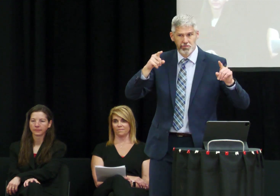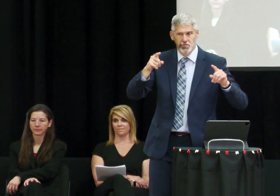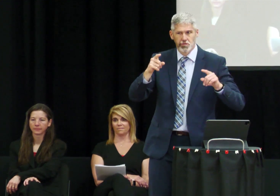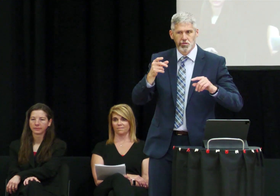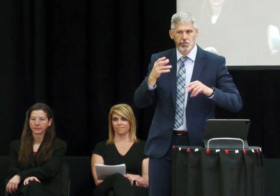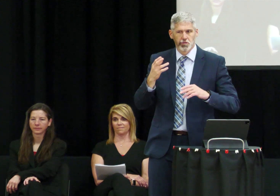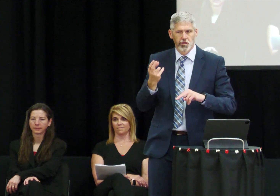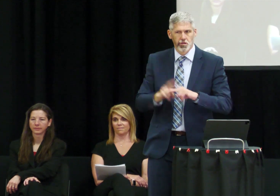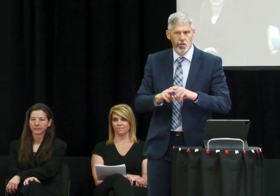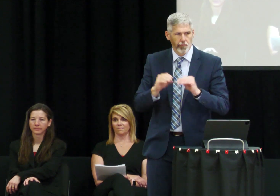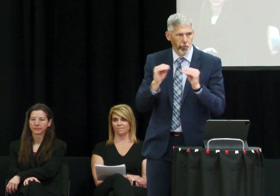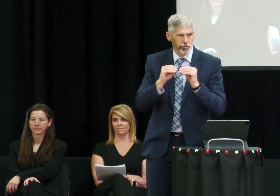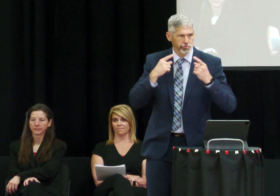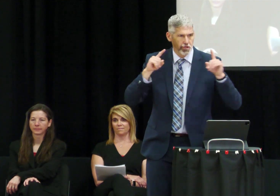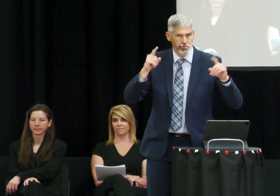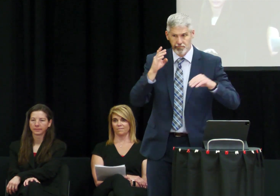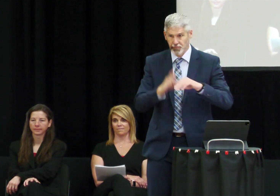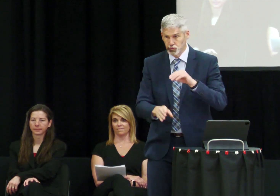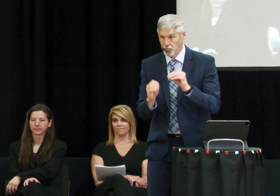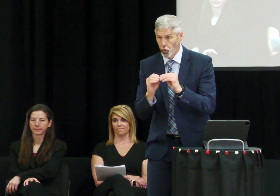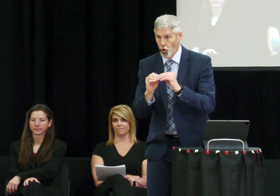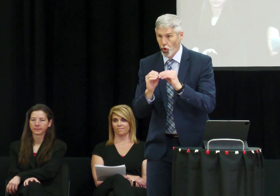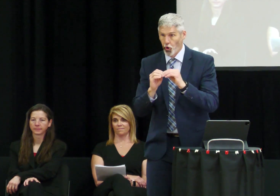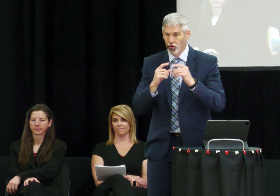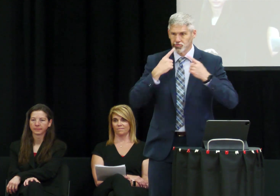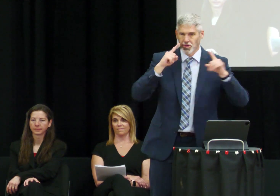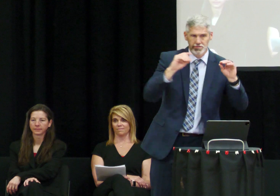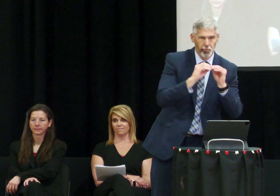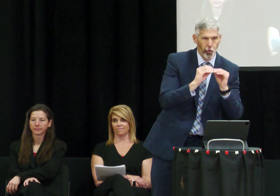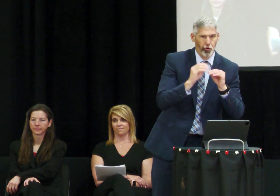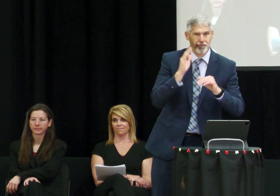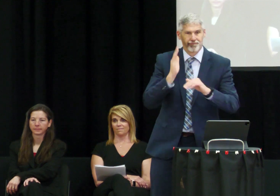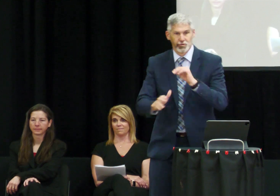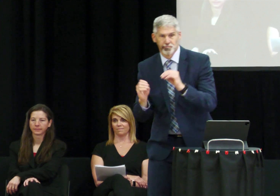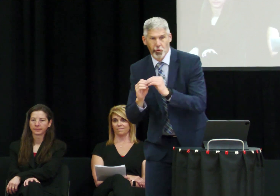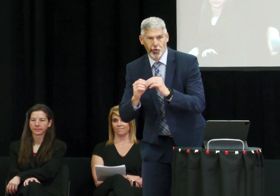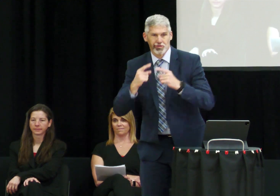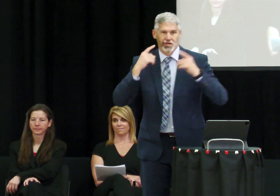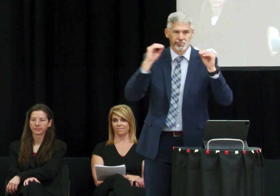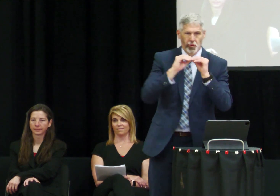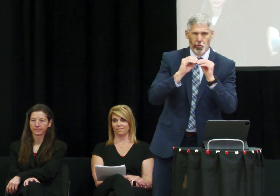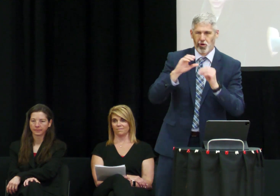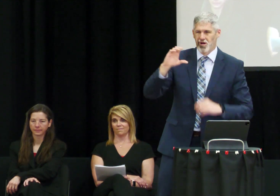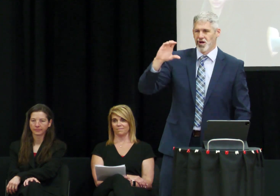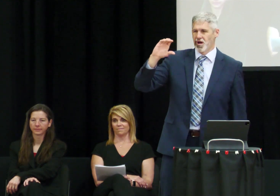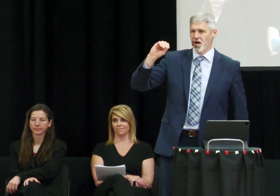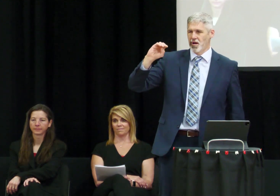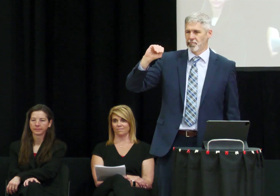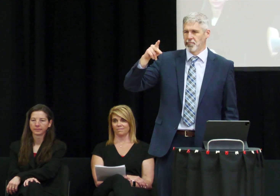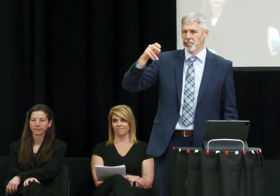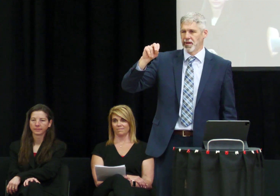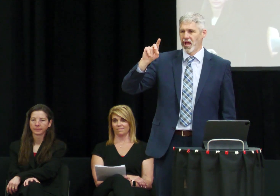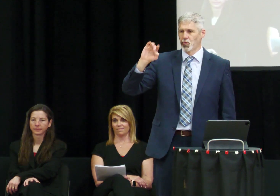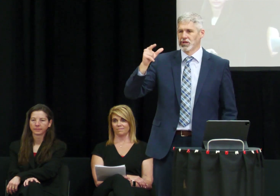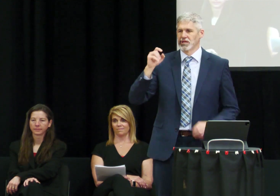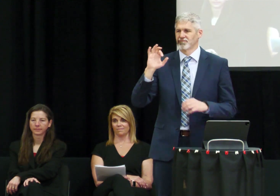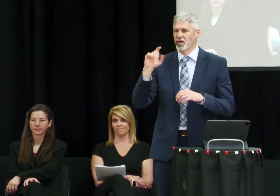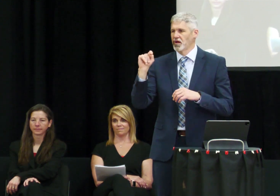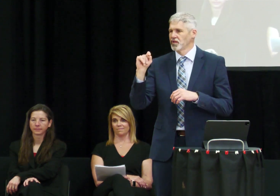more and more successes you experience, the more things you complete, the more success, those are